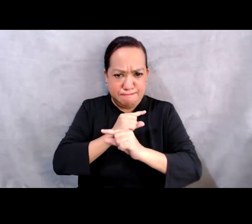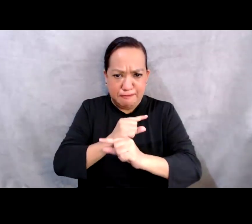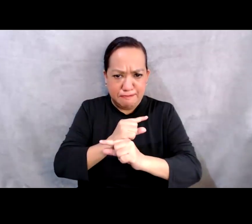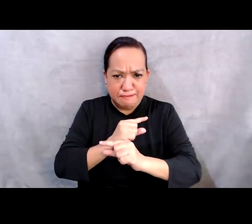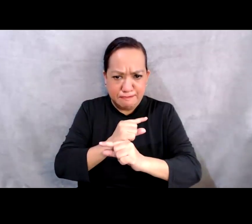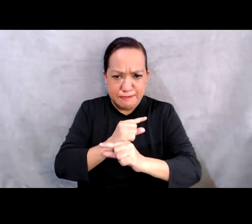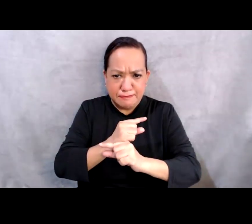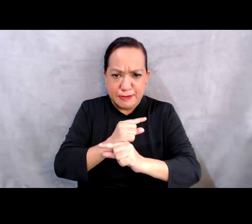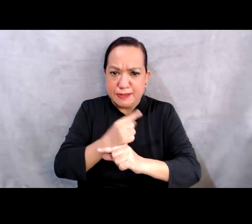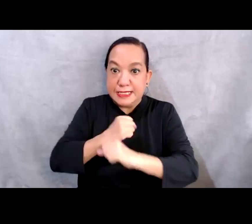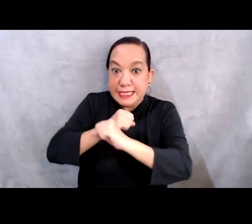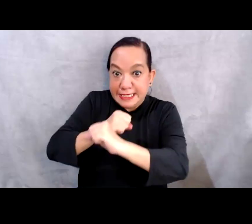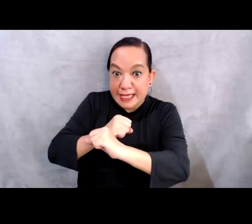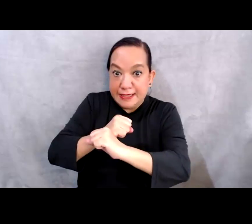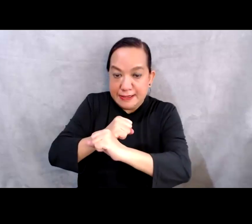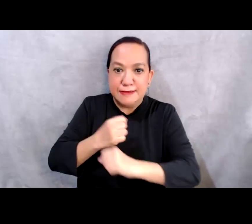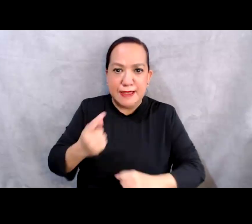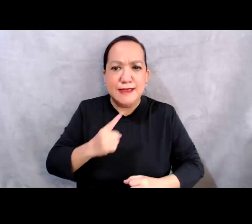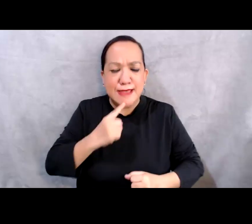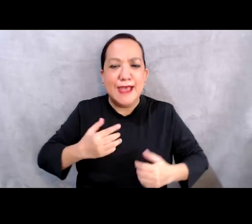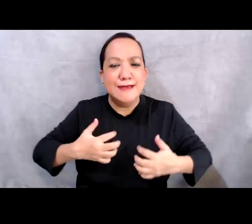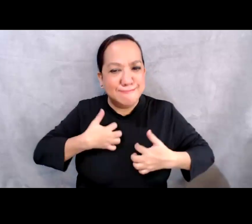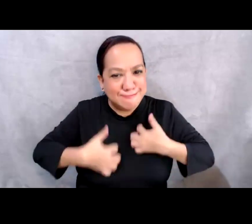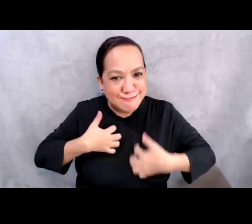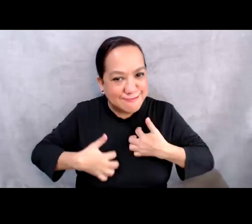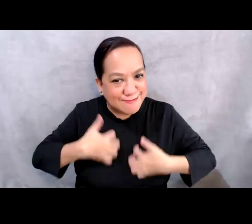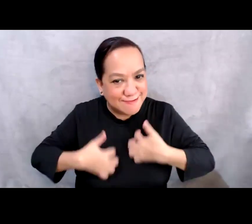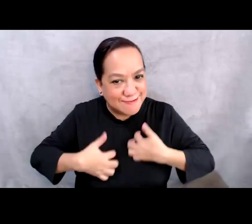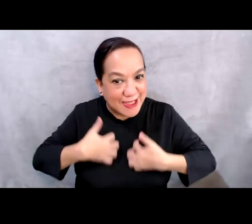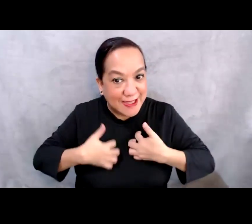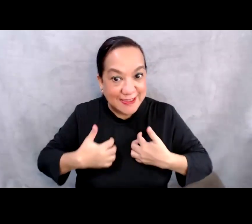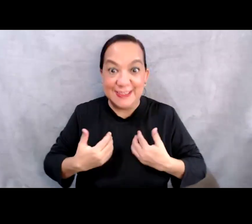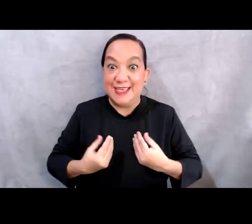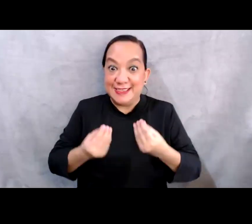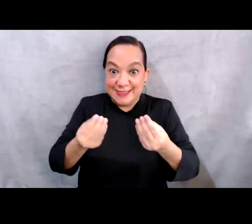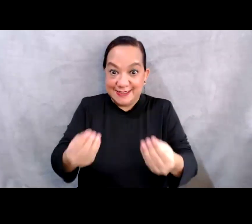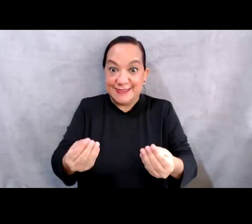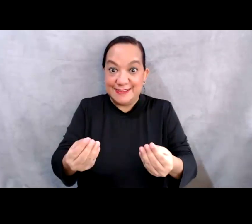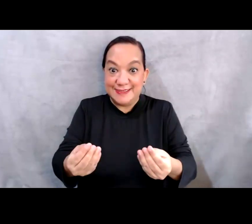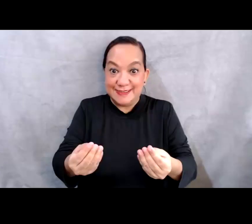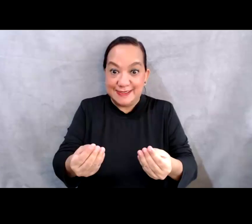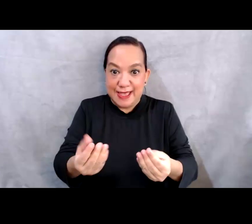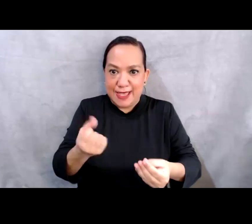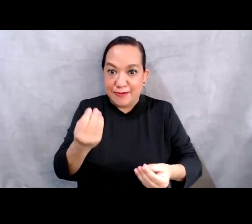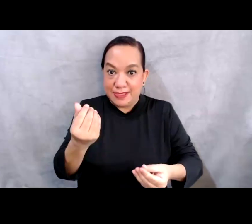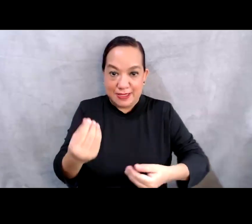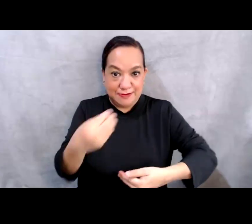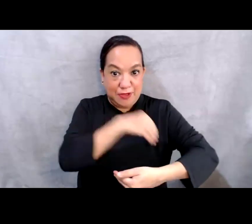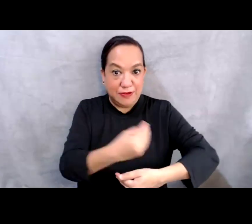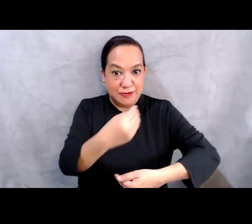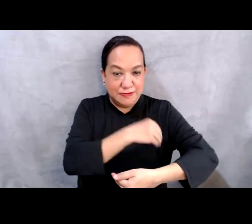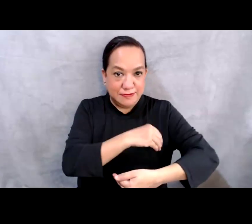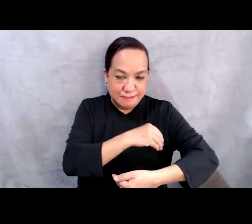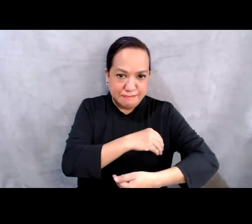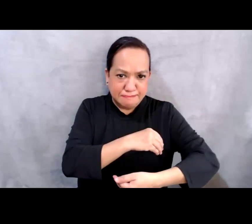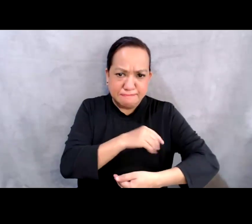today. And this also provides a unique opportunity for the bank to reflect on the lived realities of